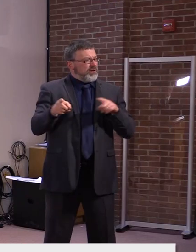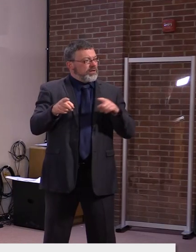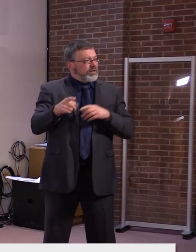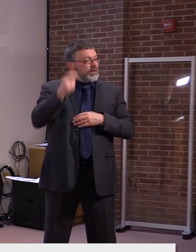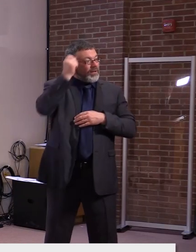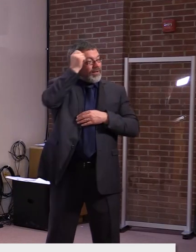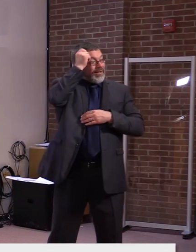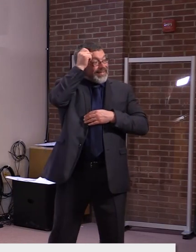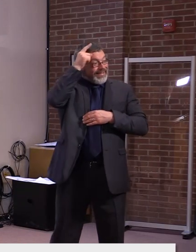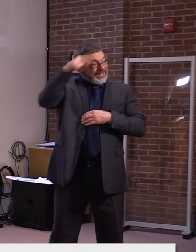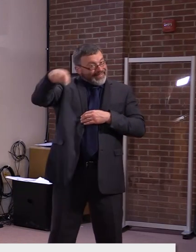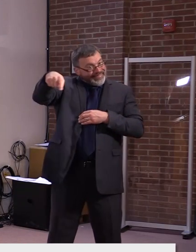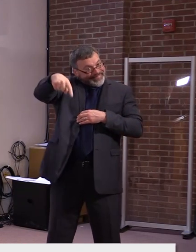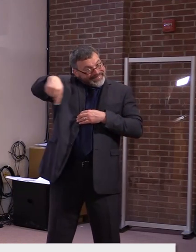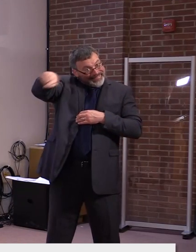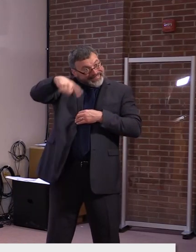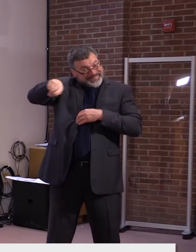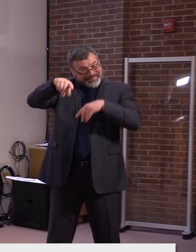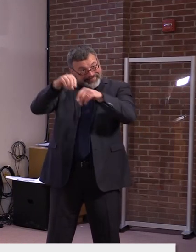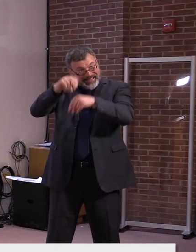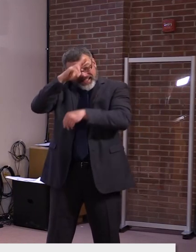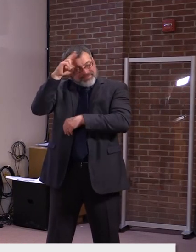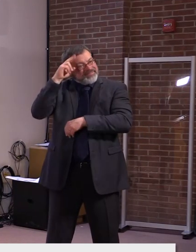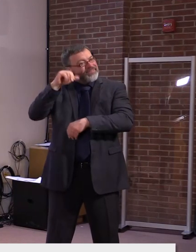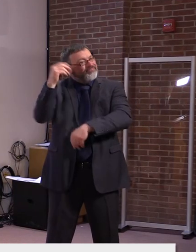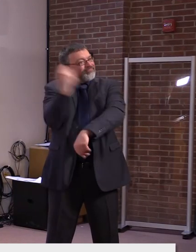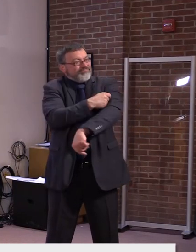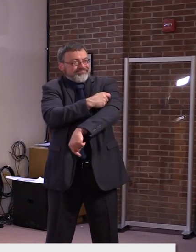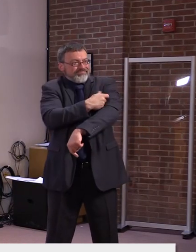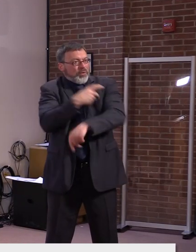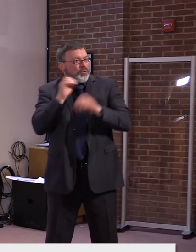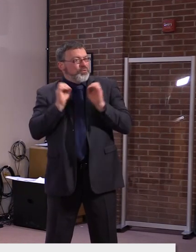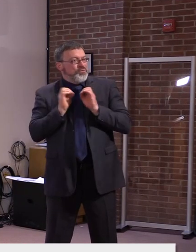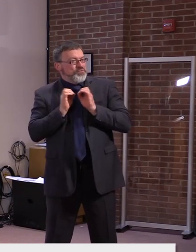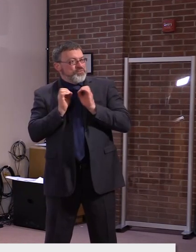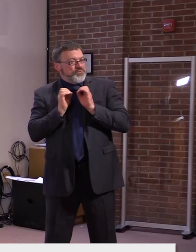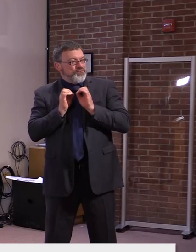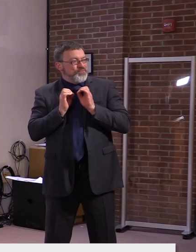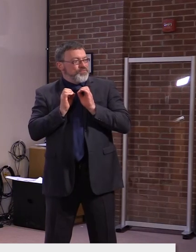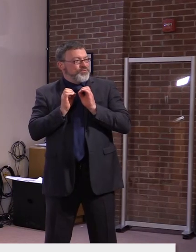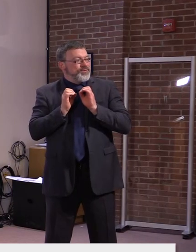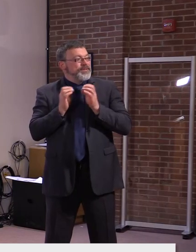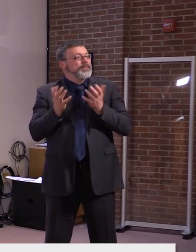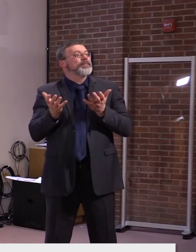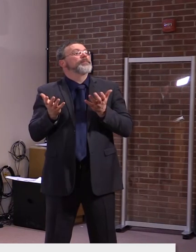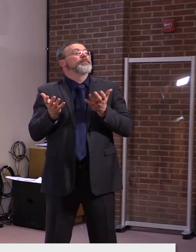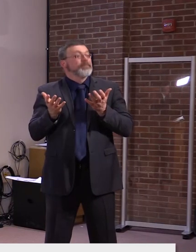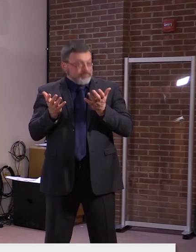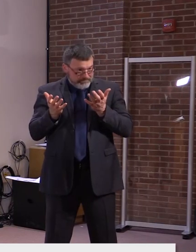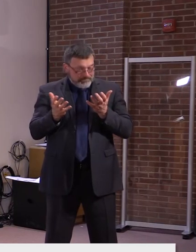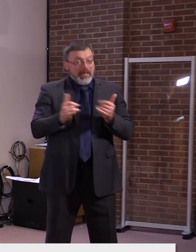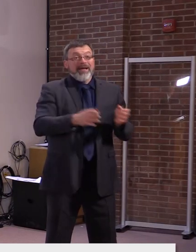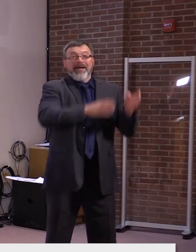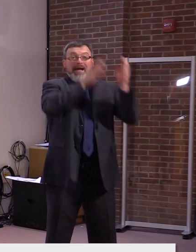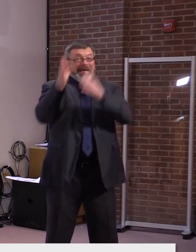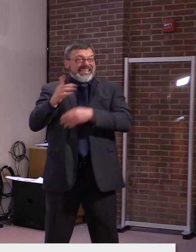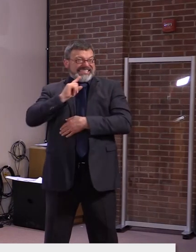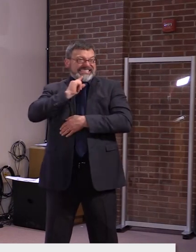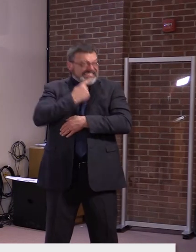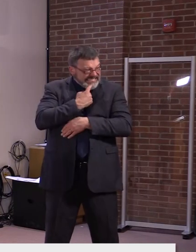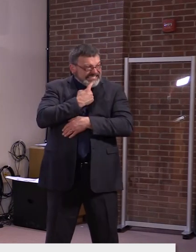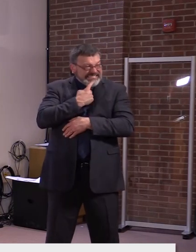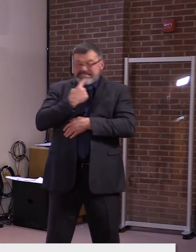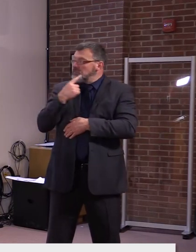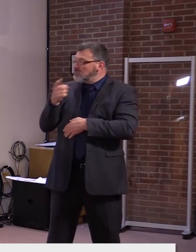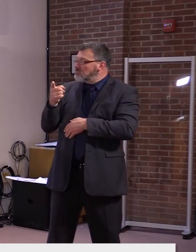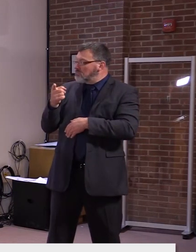vaccinated compared to those who are fully vaccinated. On the ICU side, you can see that the numbers have been improving over the last few days, but